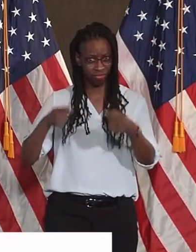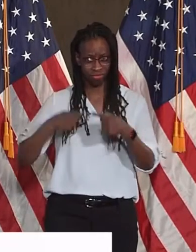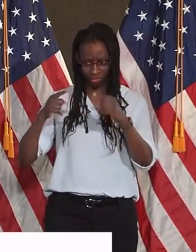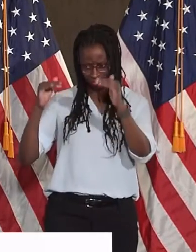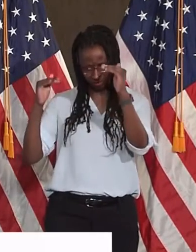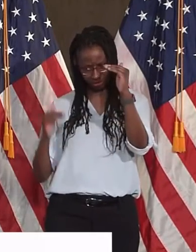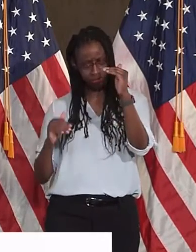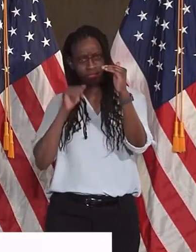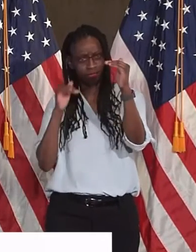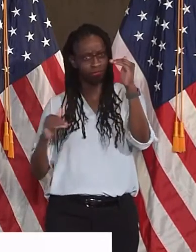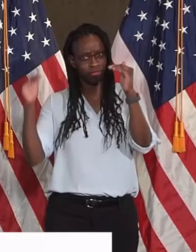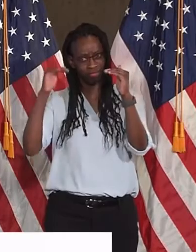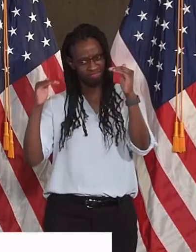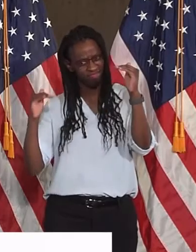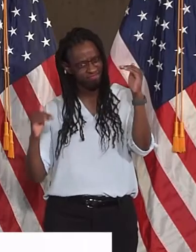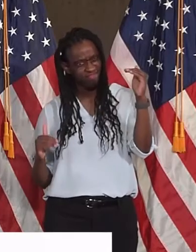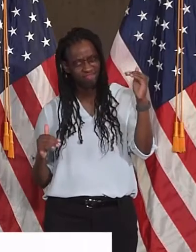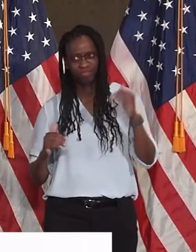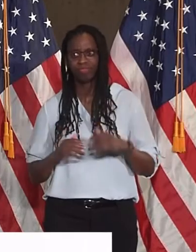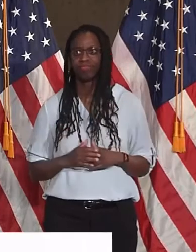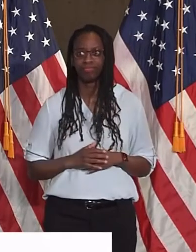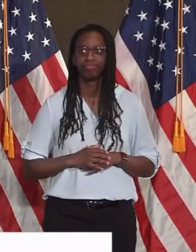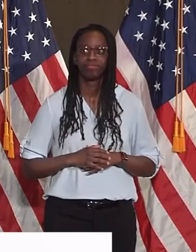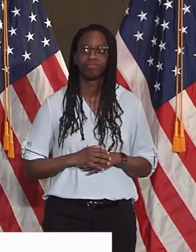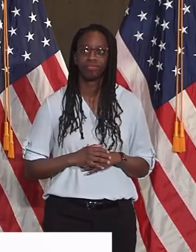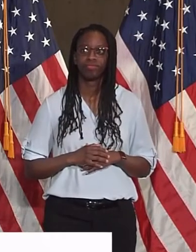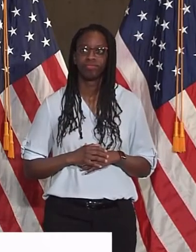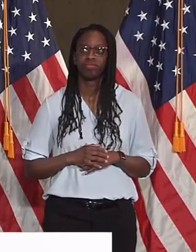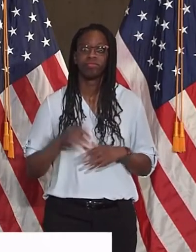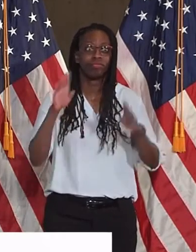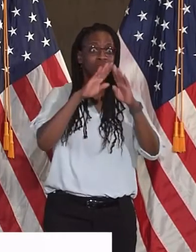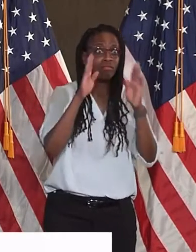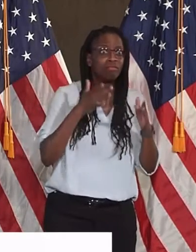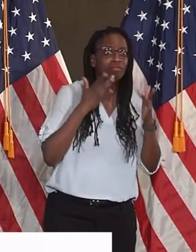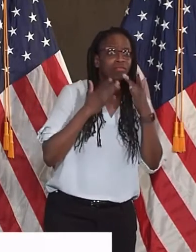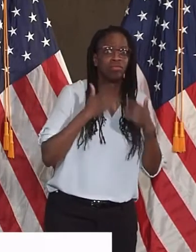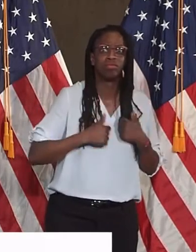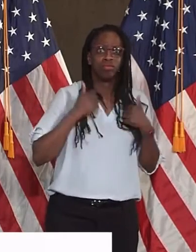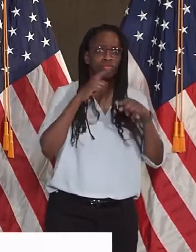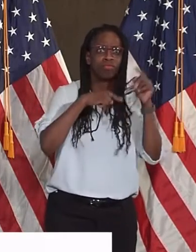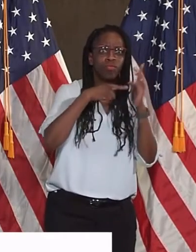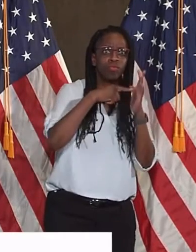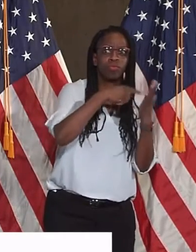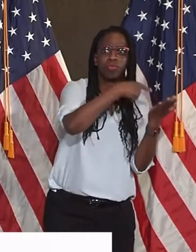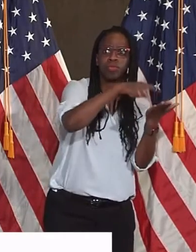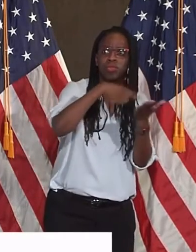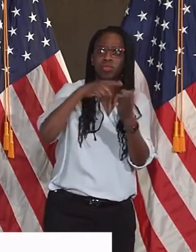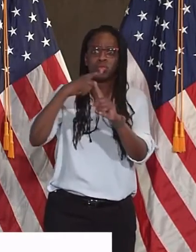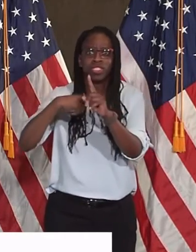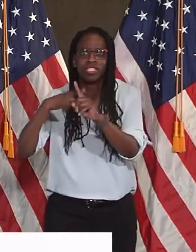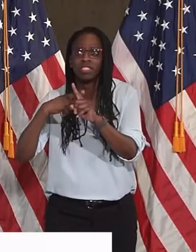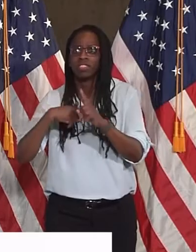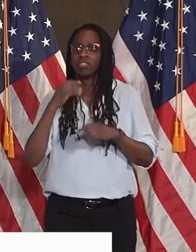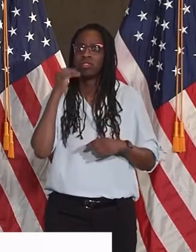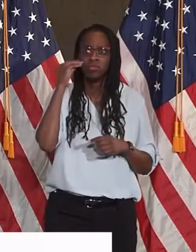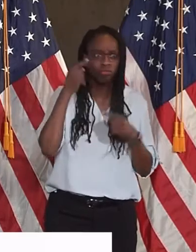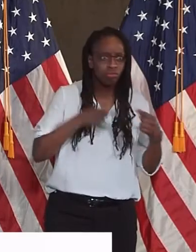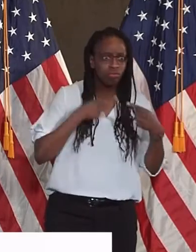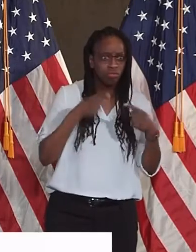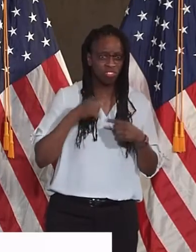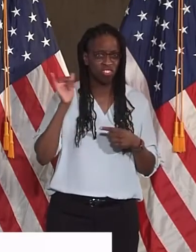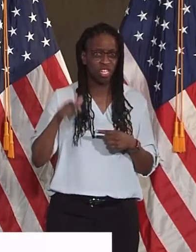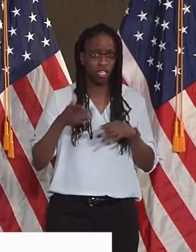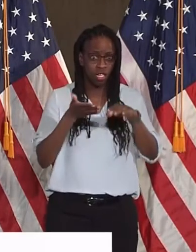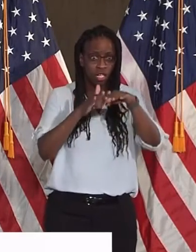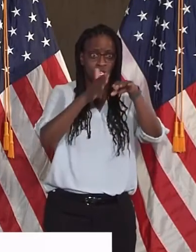rate of housing and food insecurity. I will address these economic disparities with new urgency to